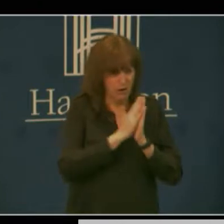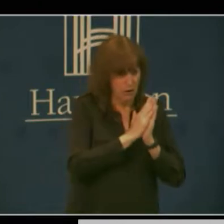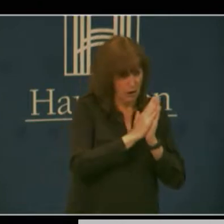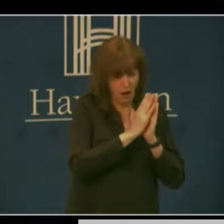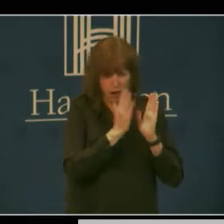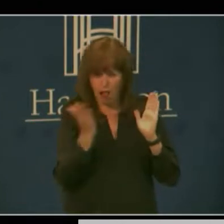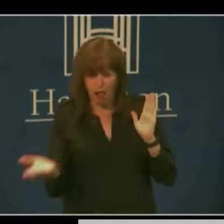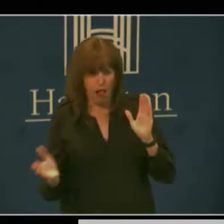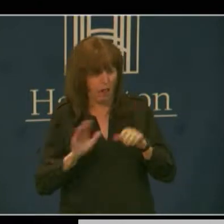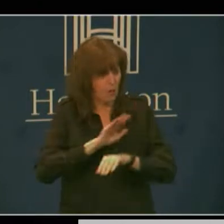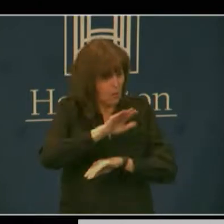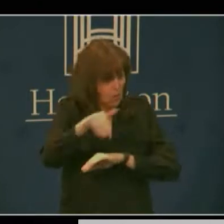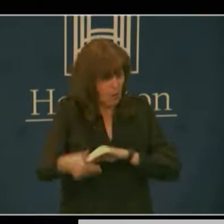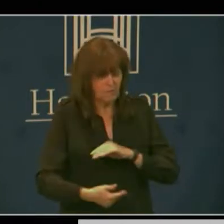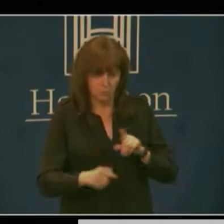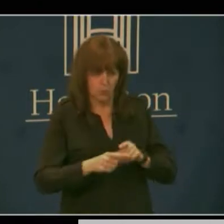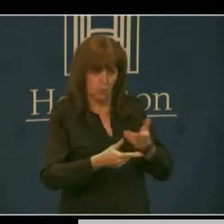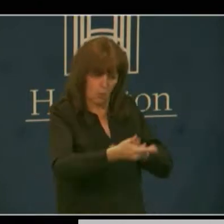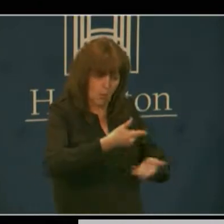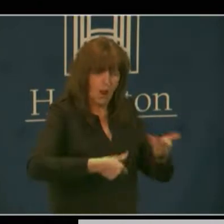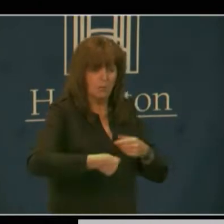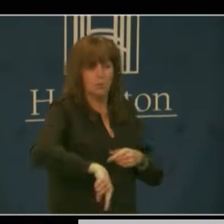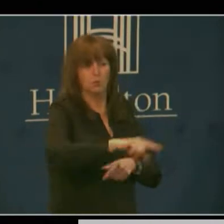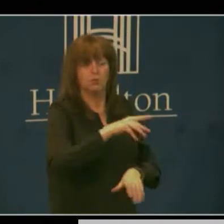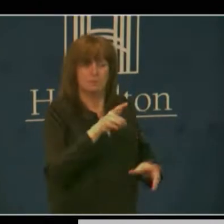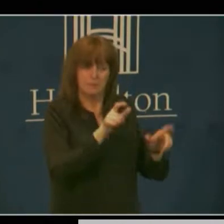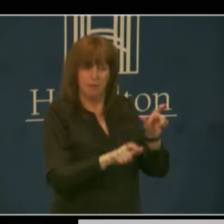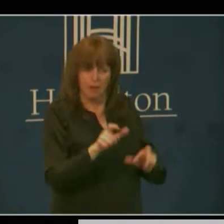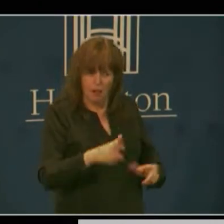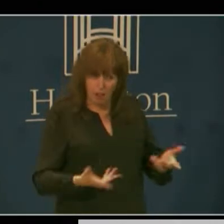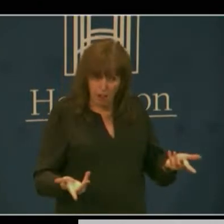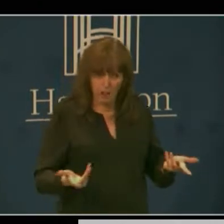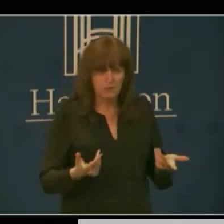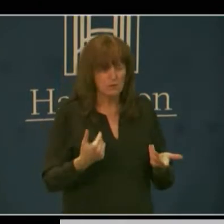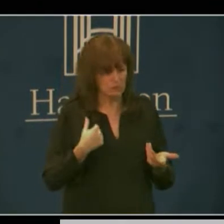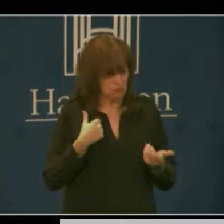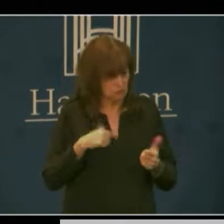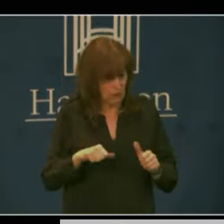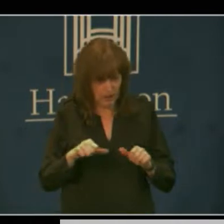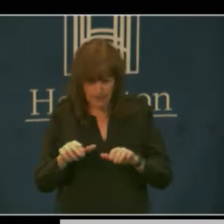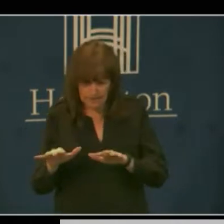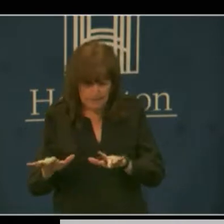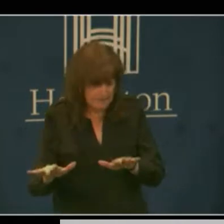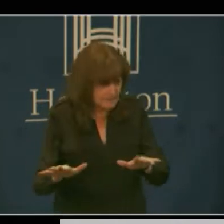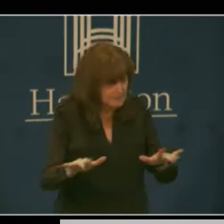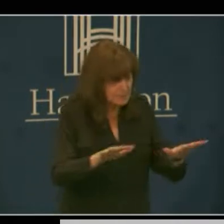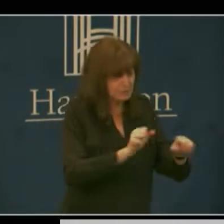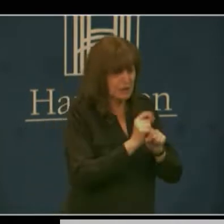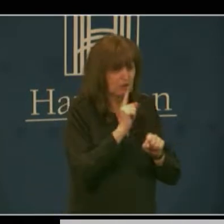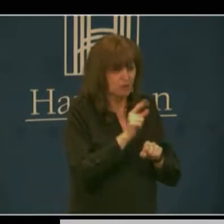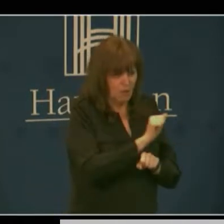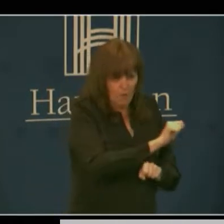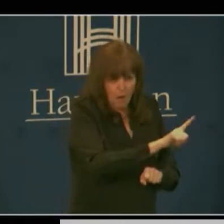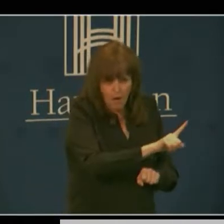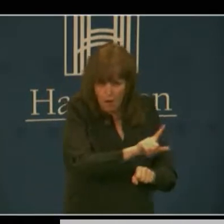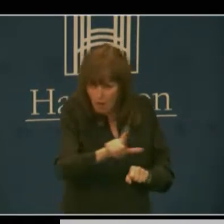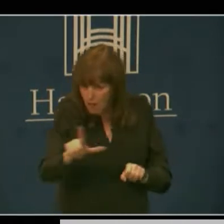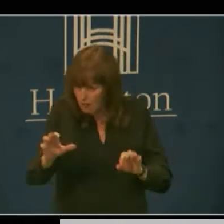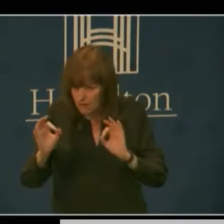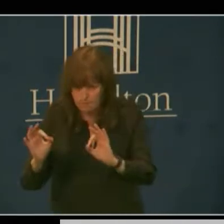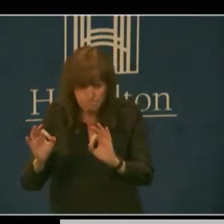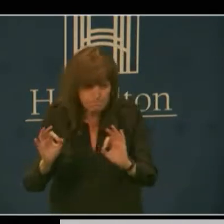So, quite frankly, we're making sure that all of the base of our operations in the community are well taken care of. In terms